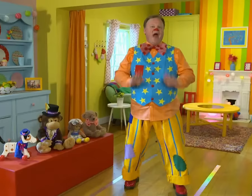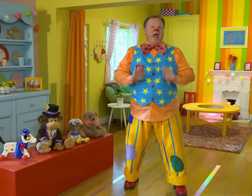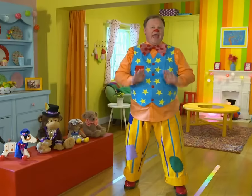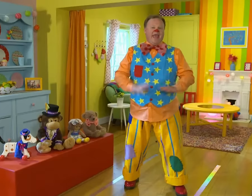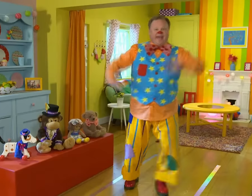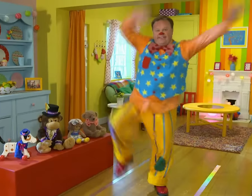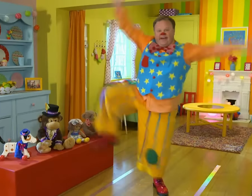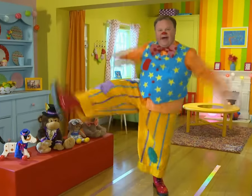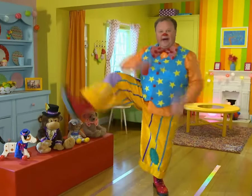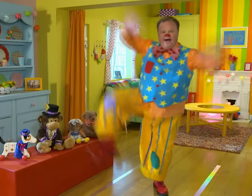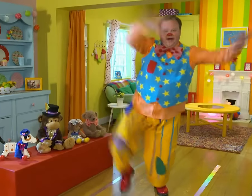Right!